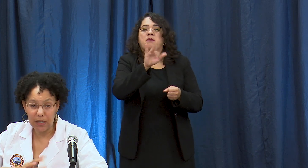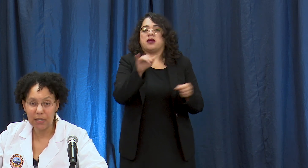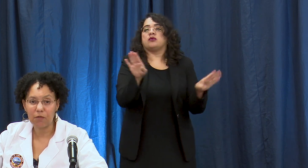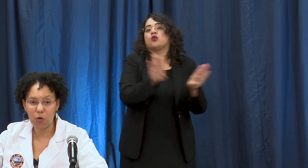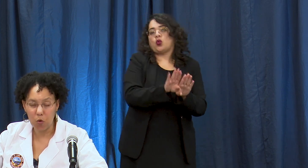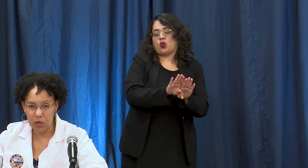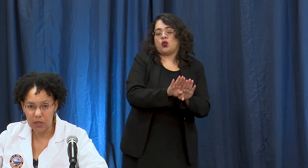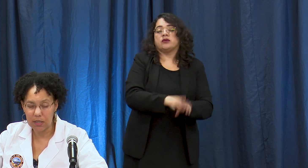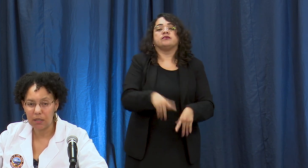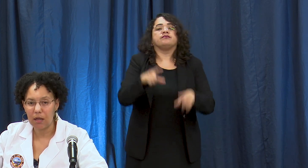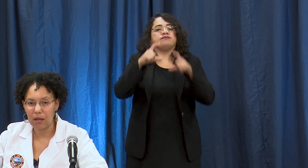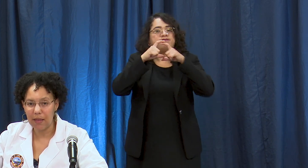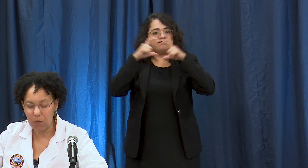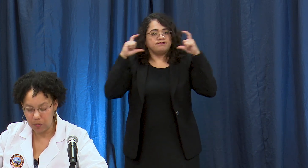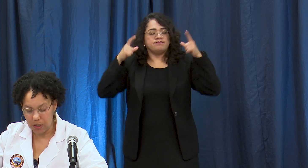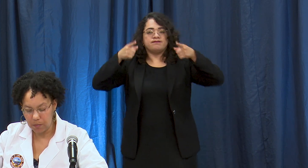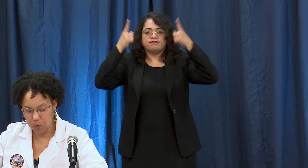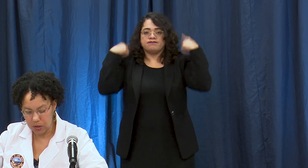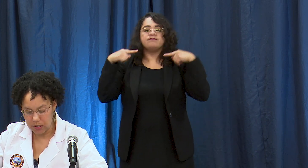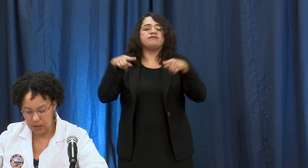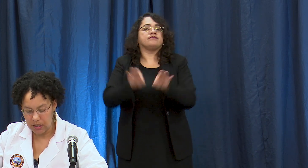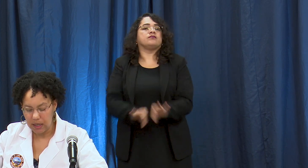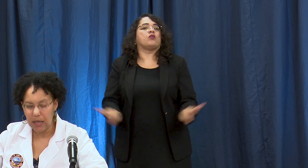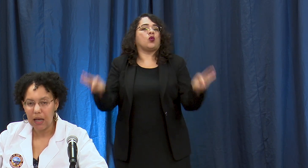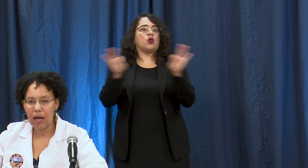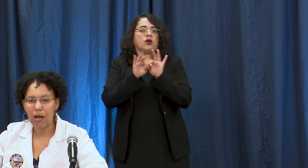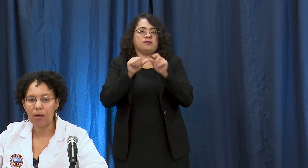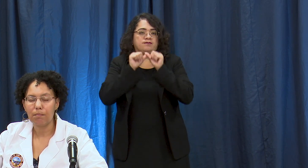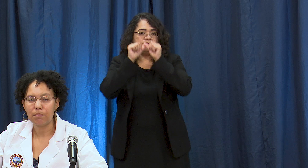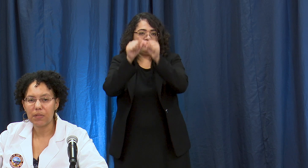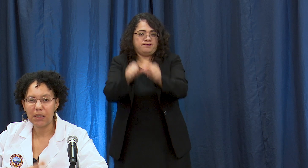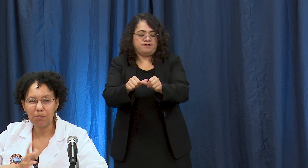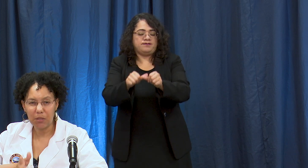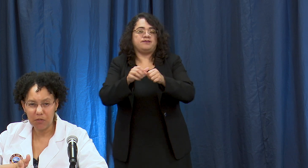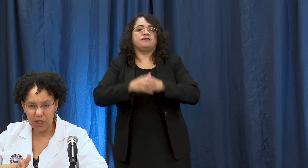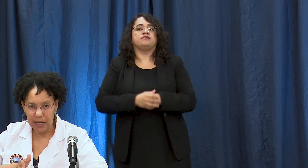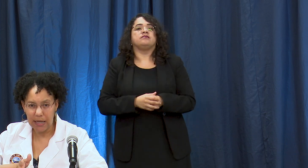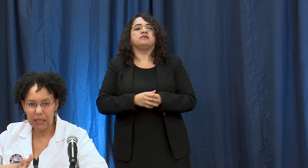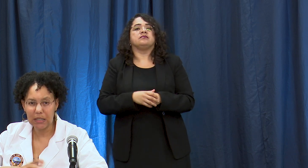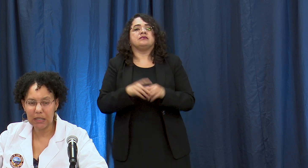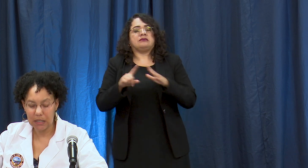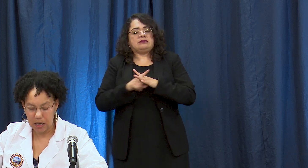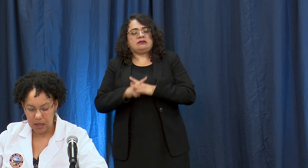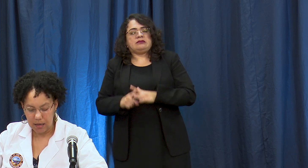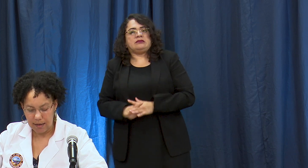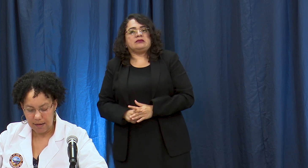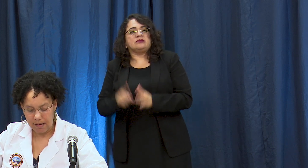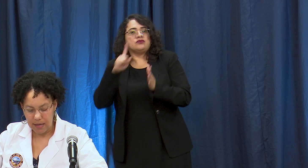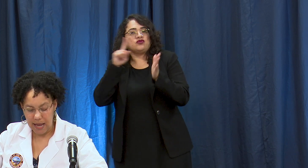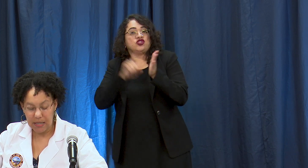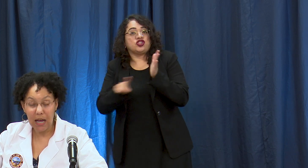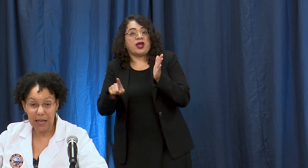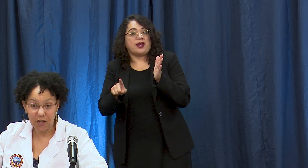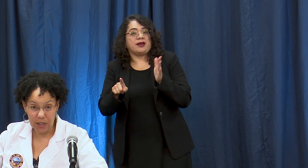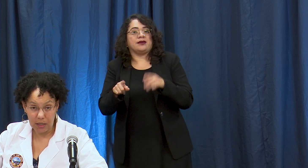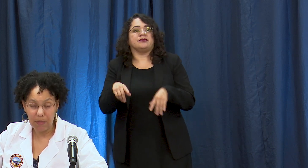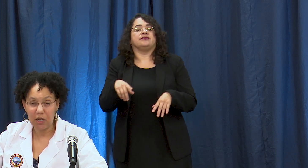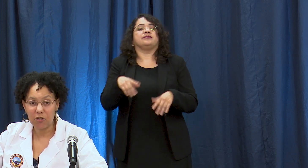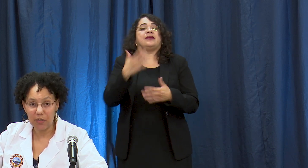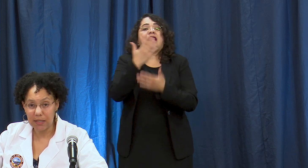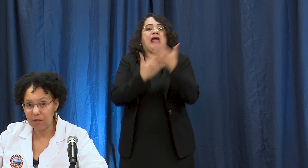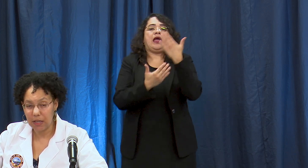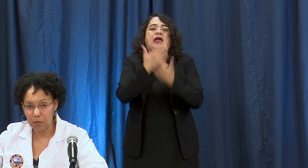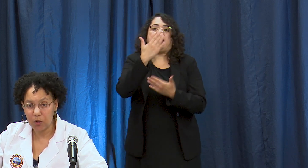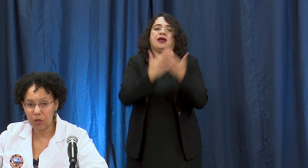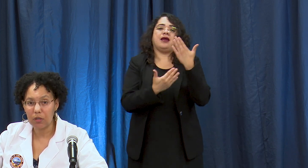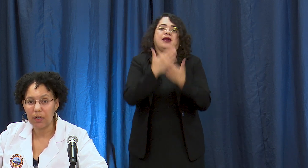Face coverings, of course, that will be important. Symptom checks, hand hygiene, making